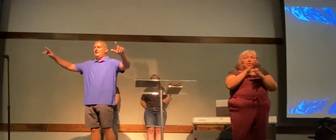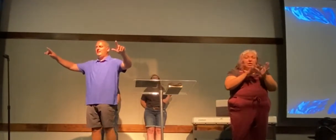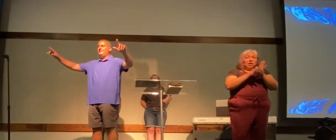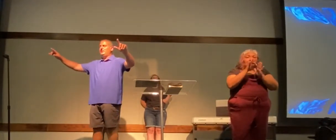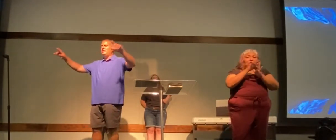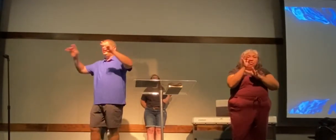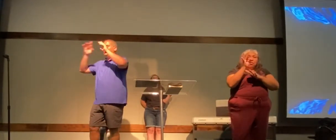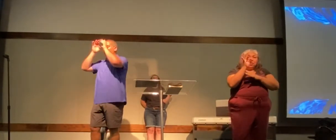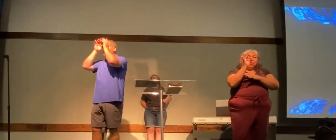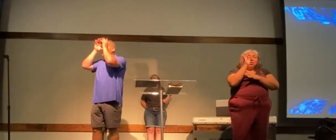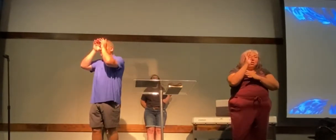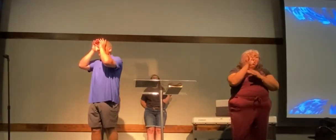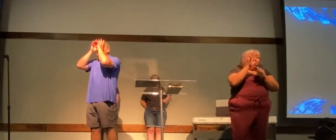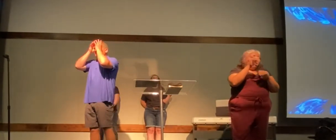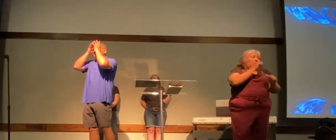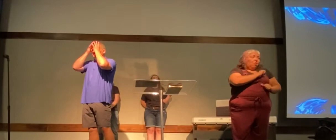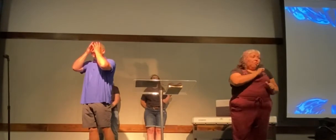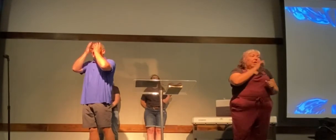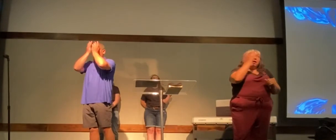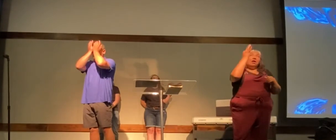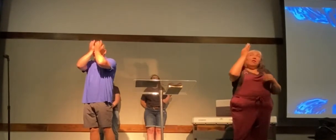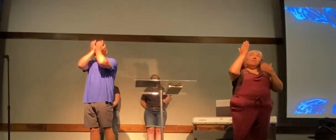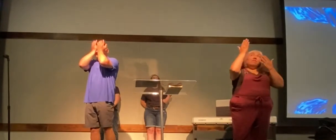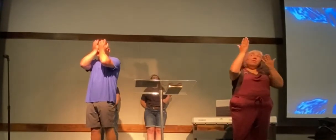army of you, Lord.